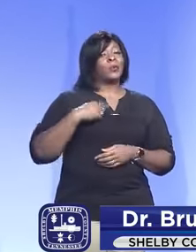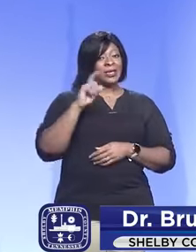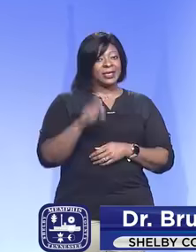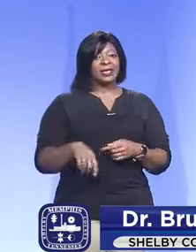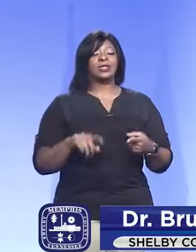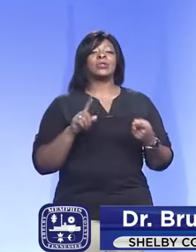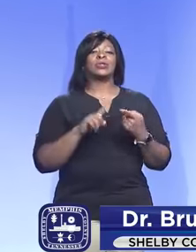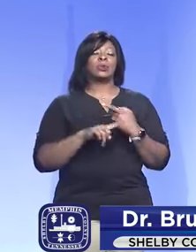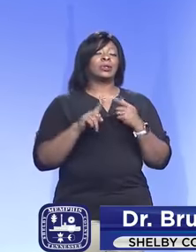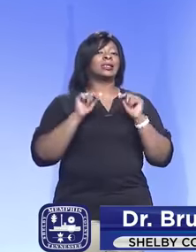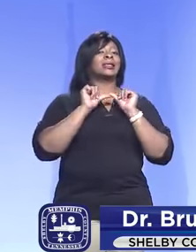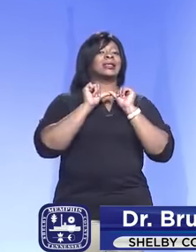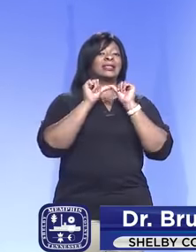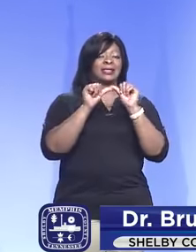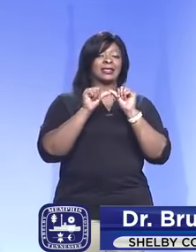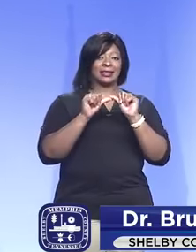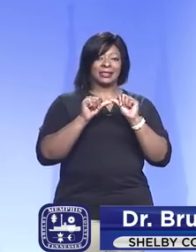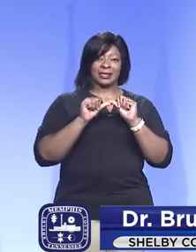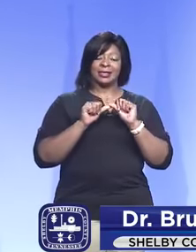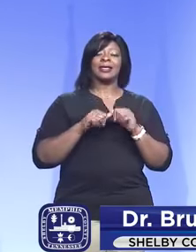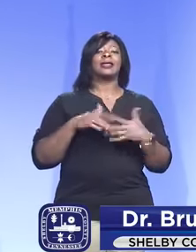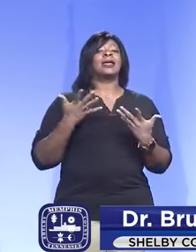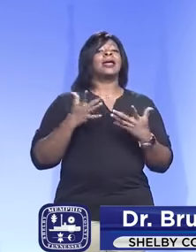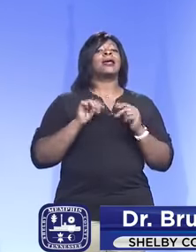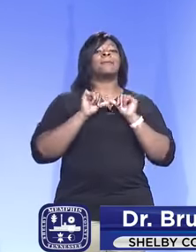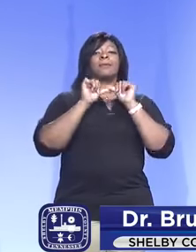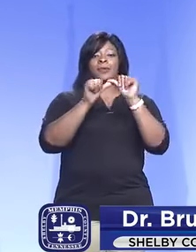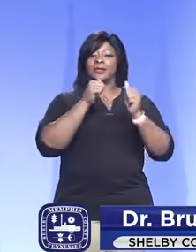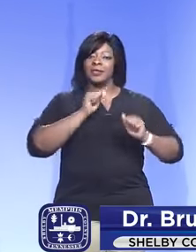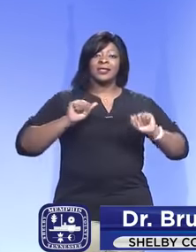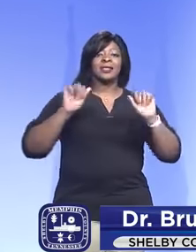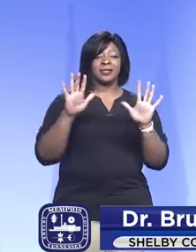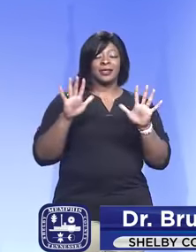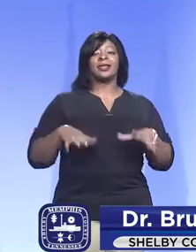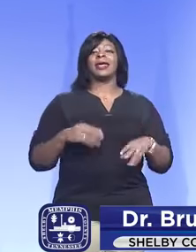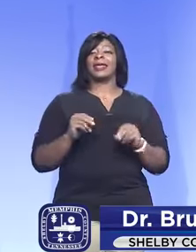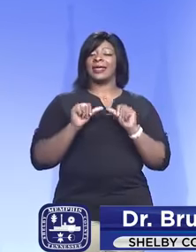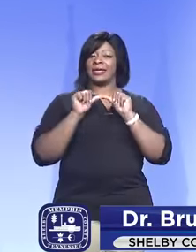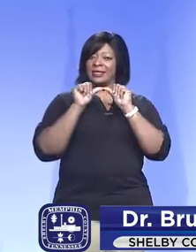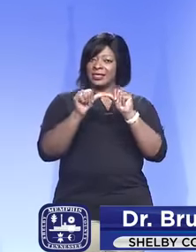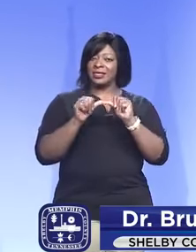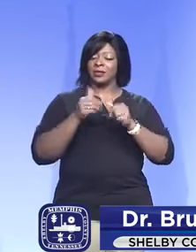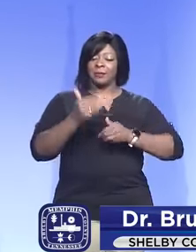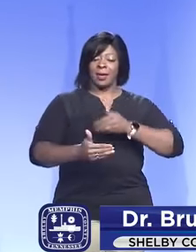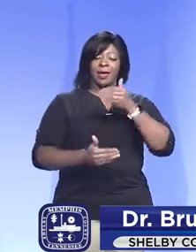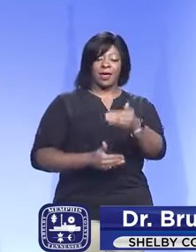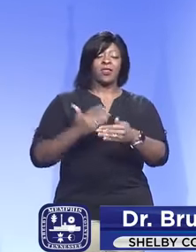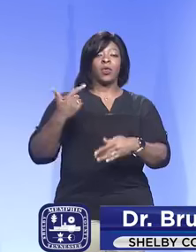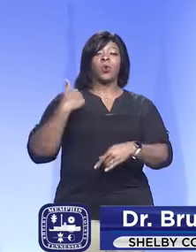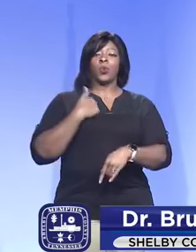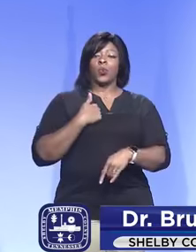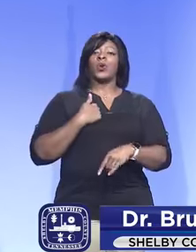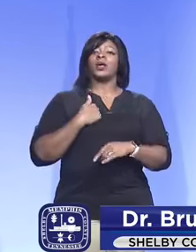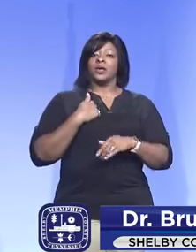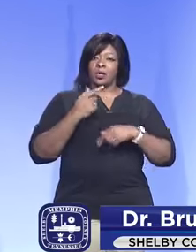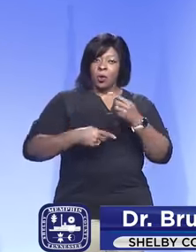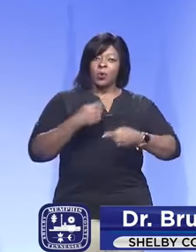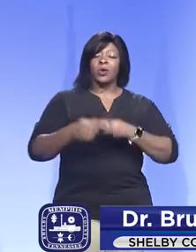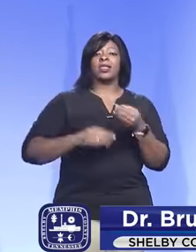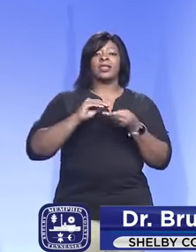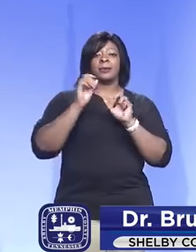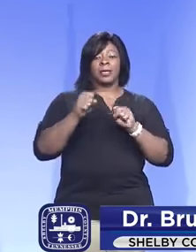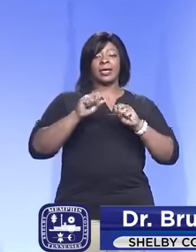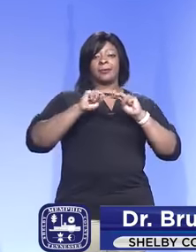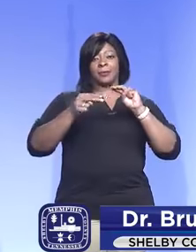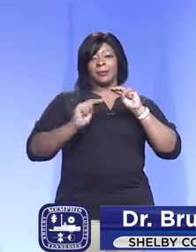to be consistent and persistent and continue down the path that we're traveling so that the numbers can even